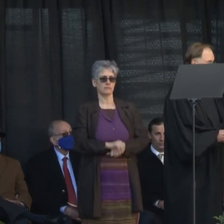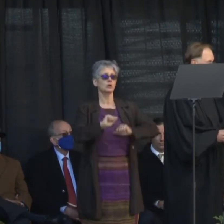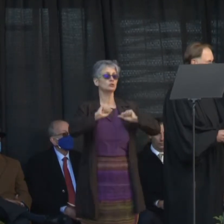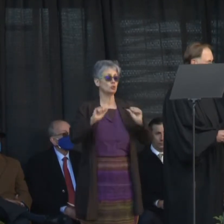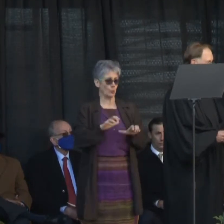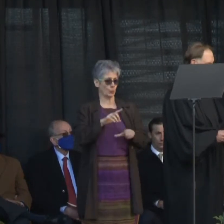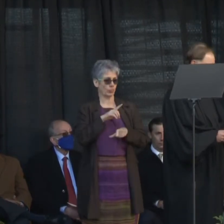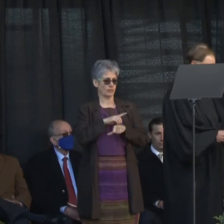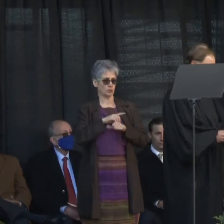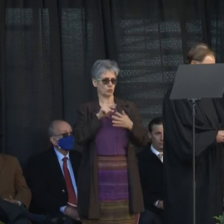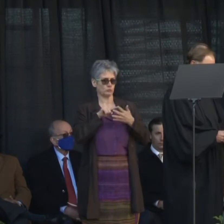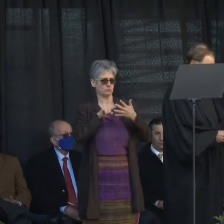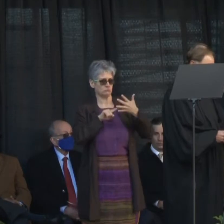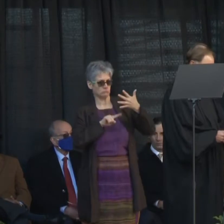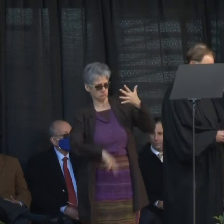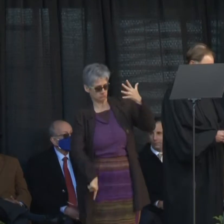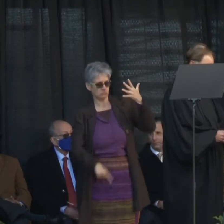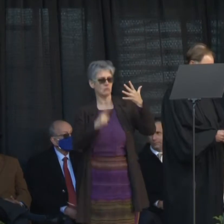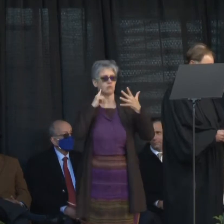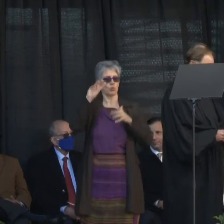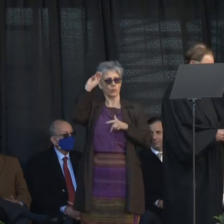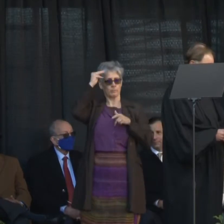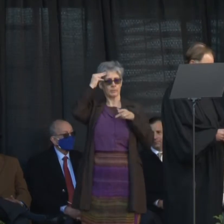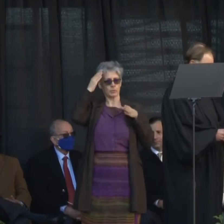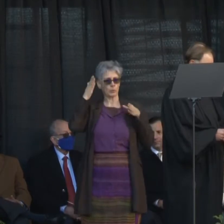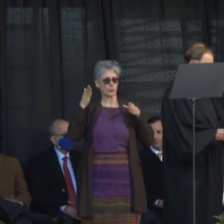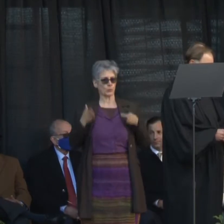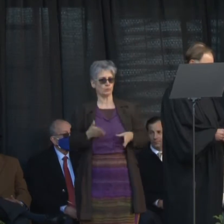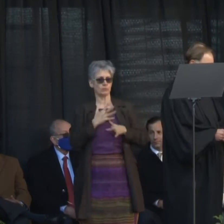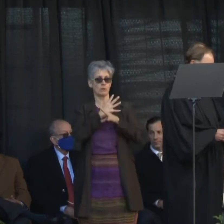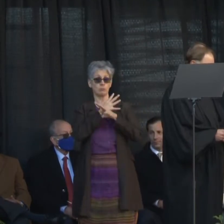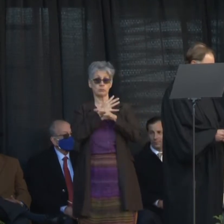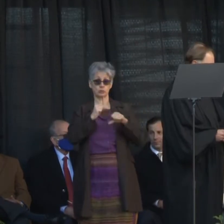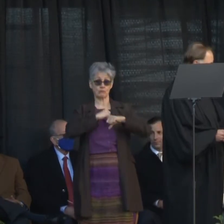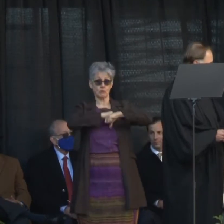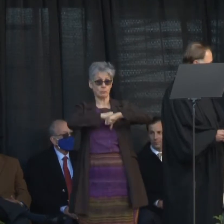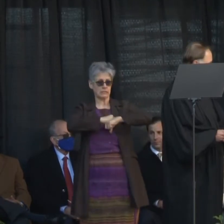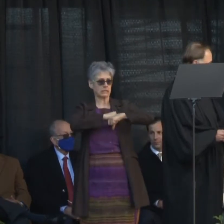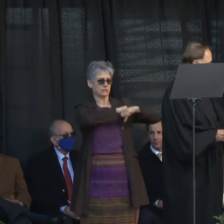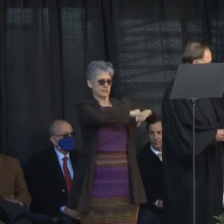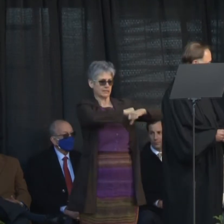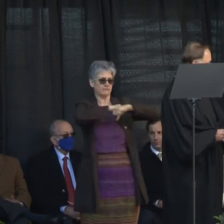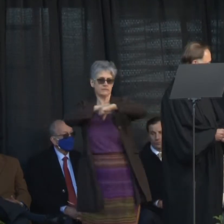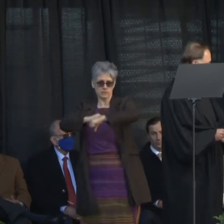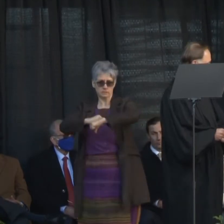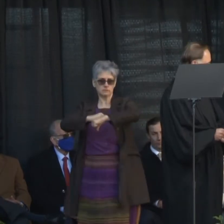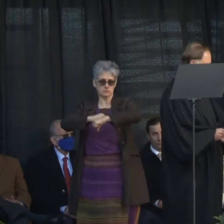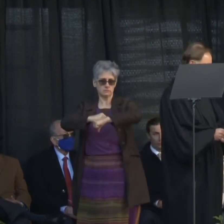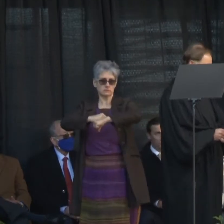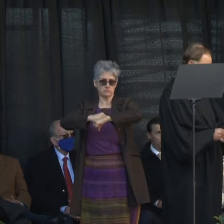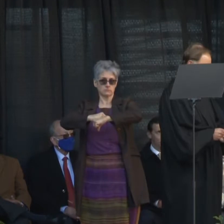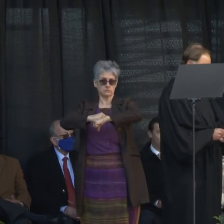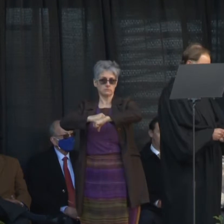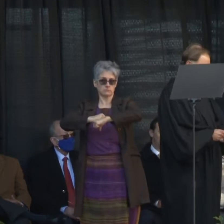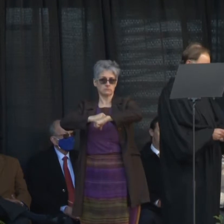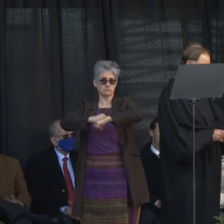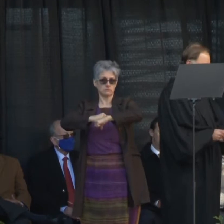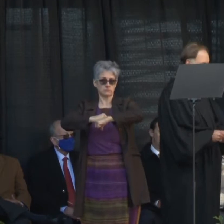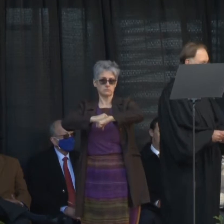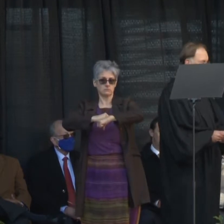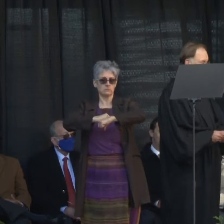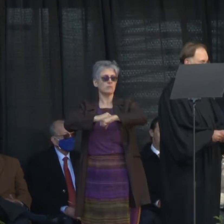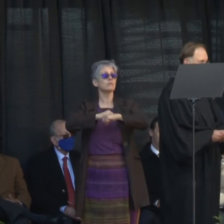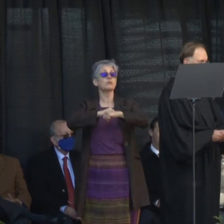Discharge the duties thereof. To discharge the duties thereof. And preserve, protect, and defend. To preserve, protect, and defend.